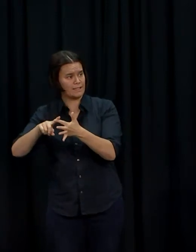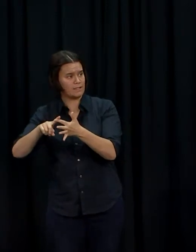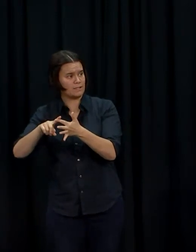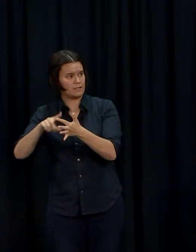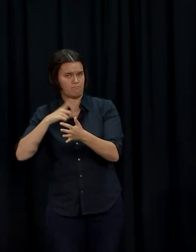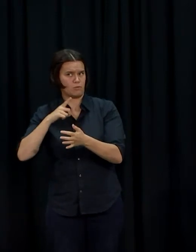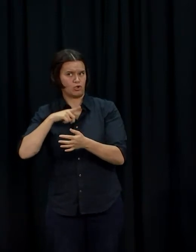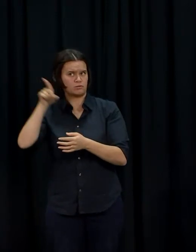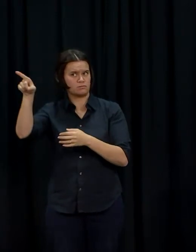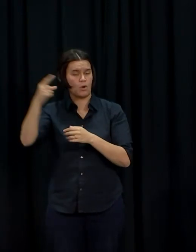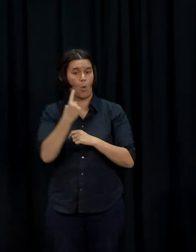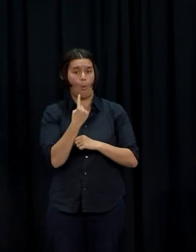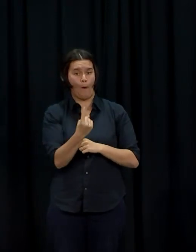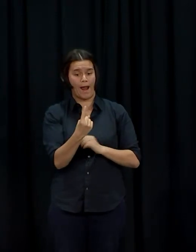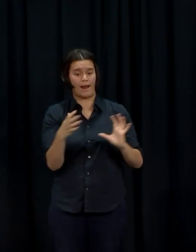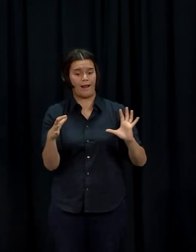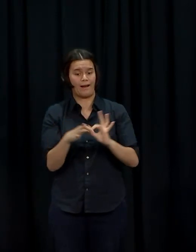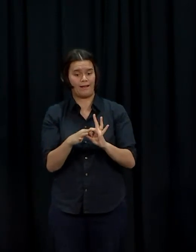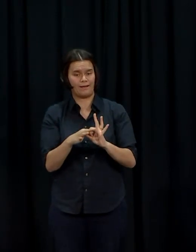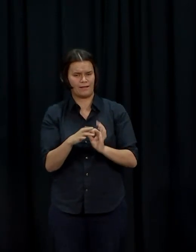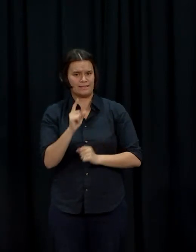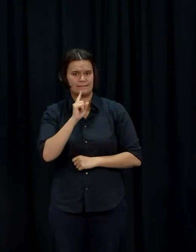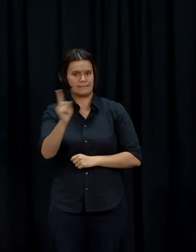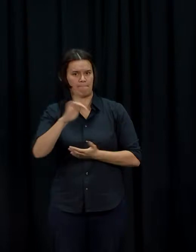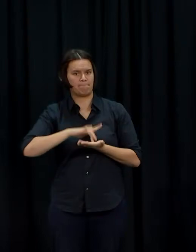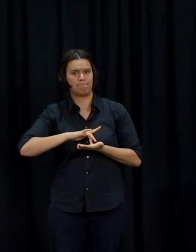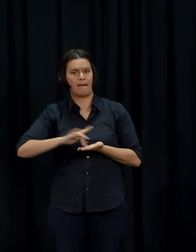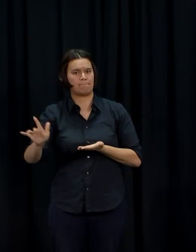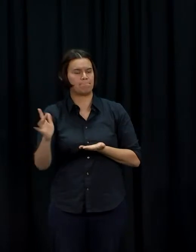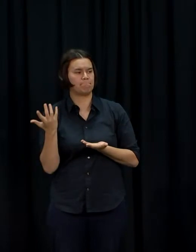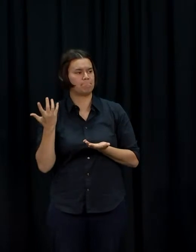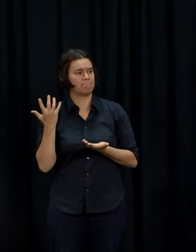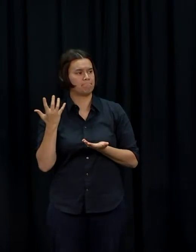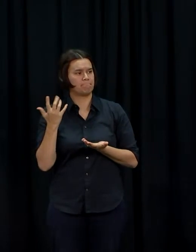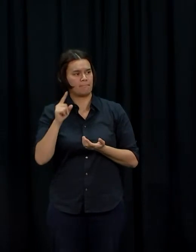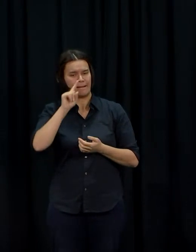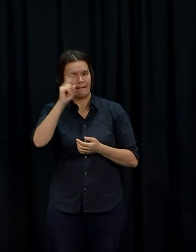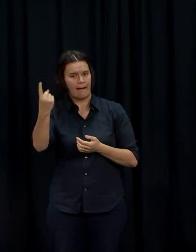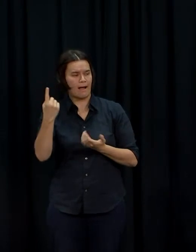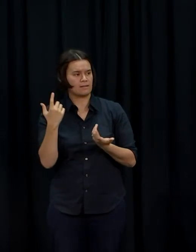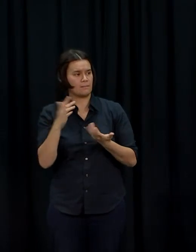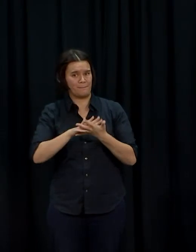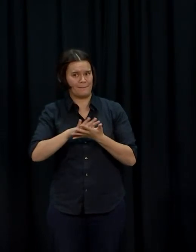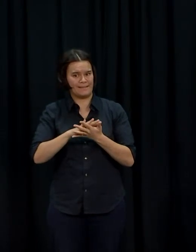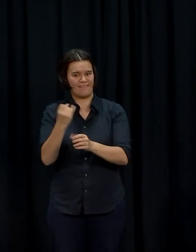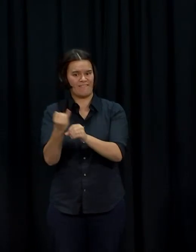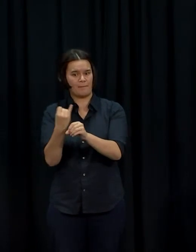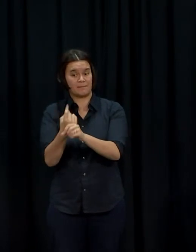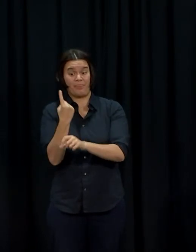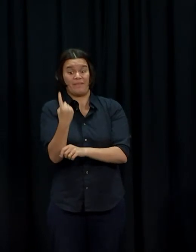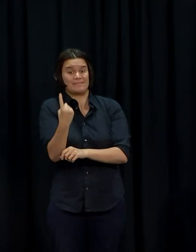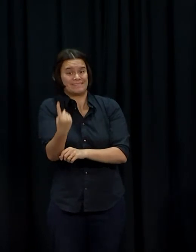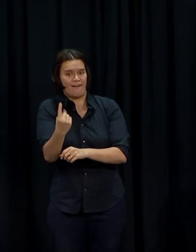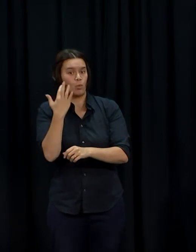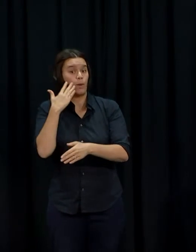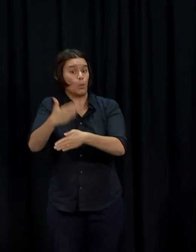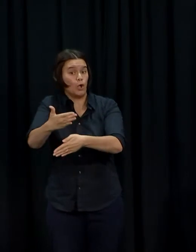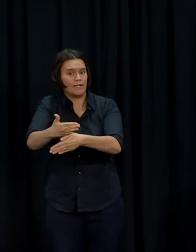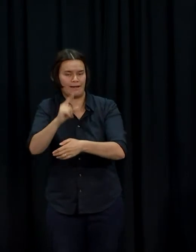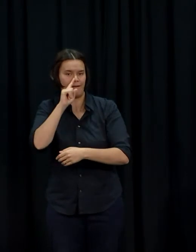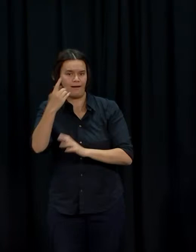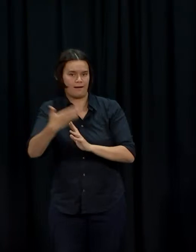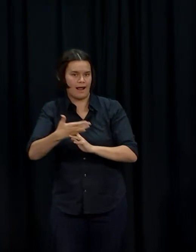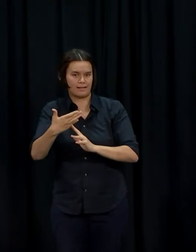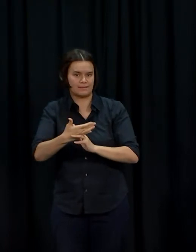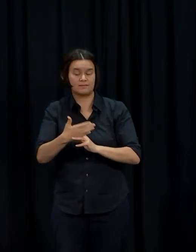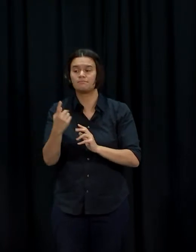out for those products that are listed before, including the rapid antigen tests, for them to use themselves? I'd need to follow that up and just check what's behind that,